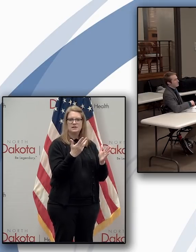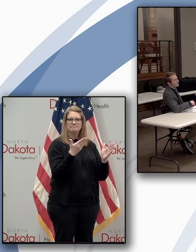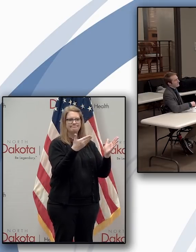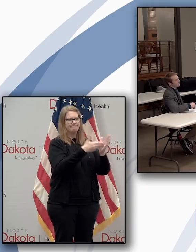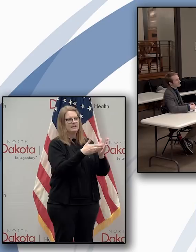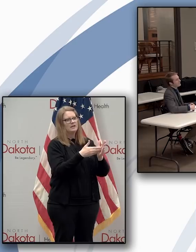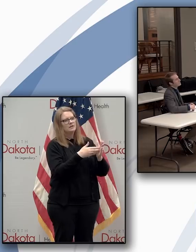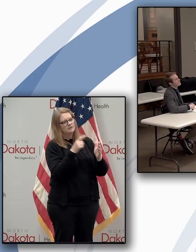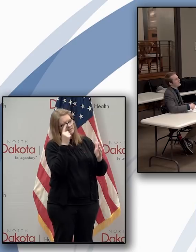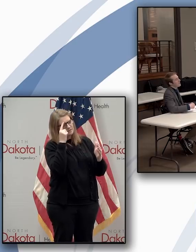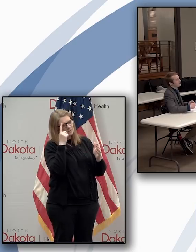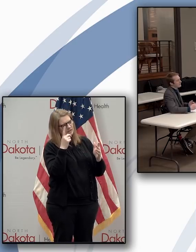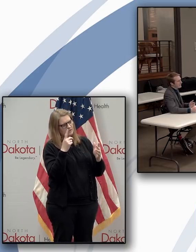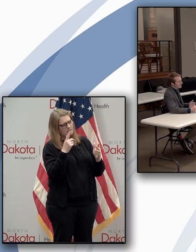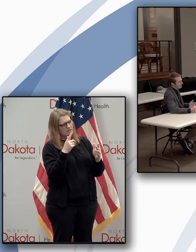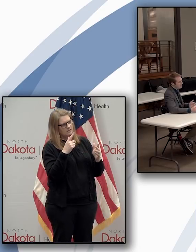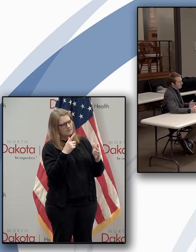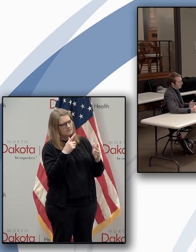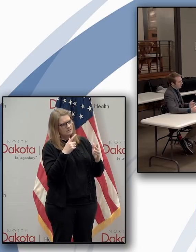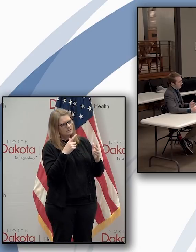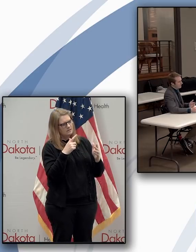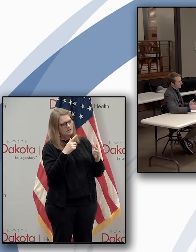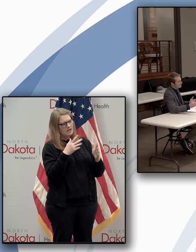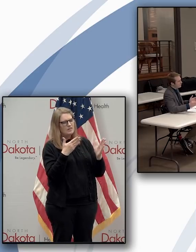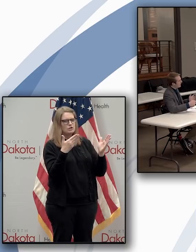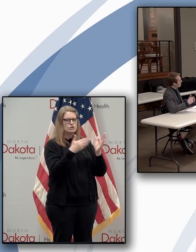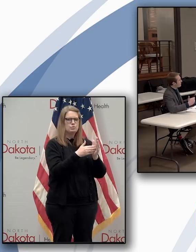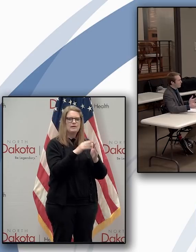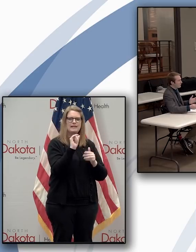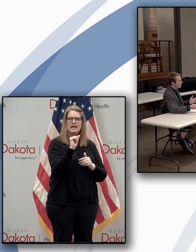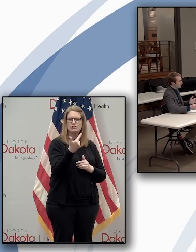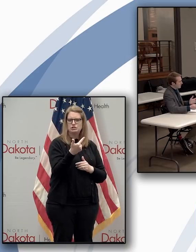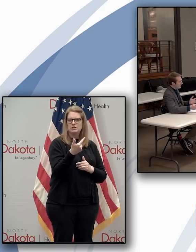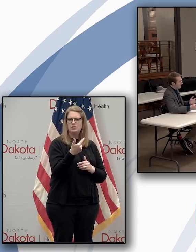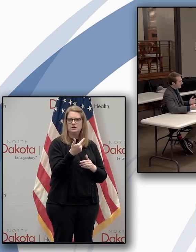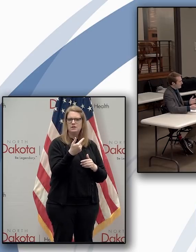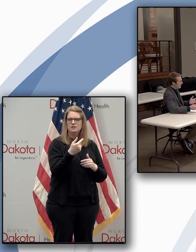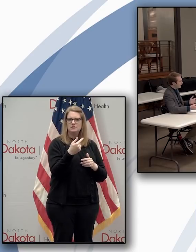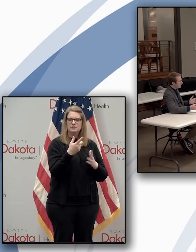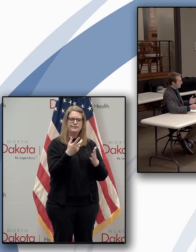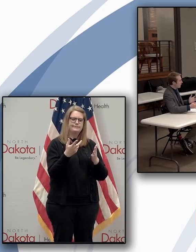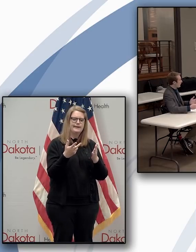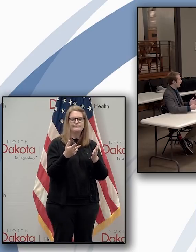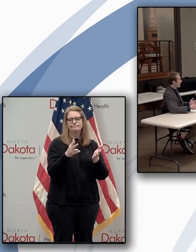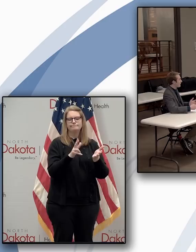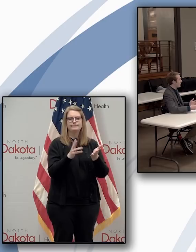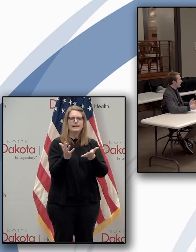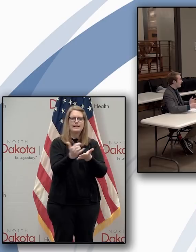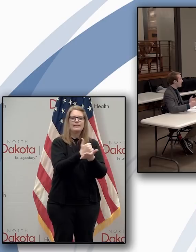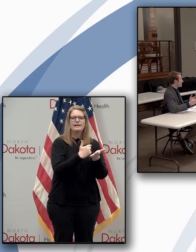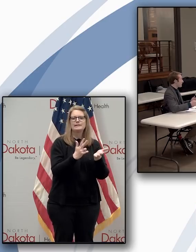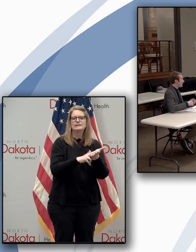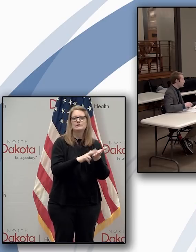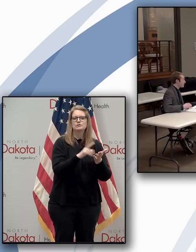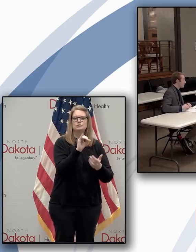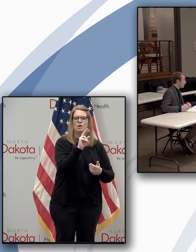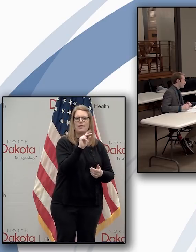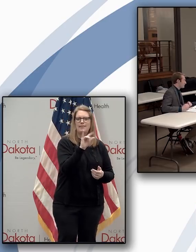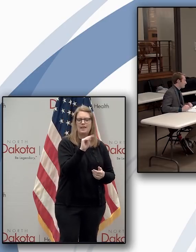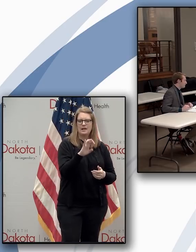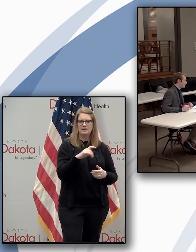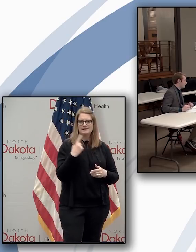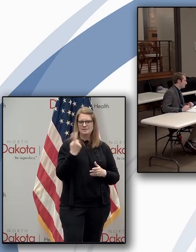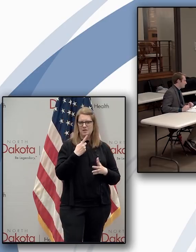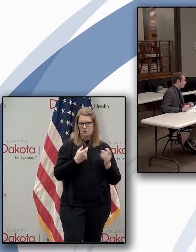allowed to collect those signatures online. Wondering if it's within your purview to write an executive order over that kind of thing, and if that's something you would